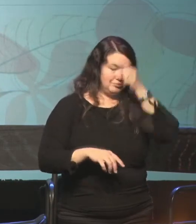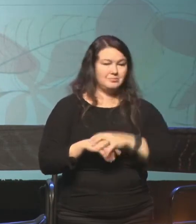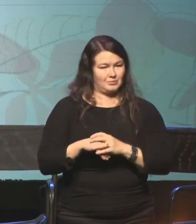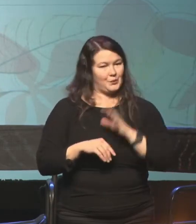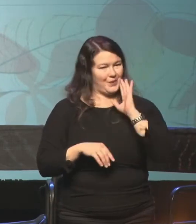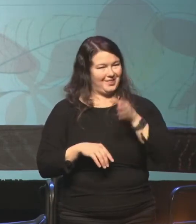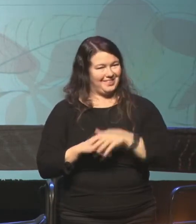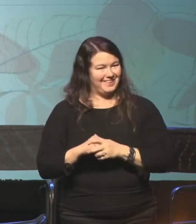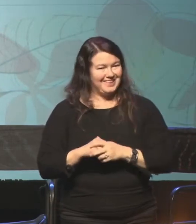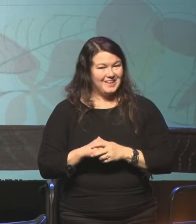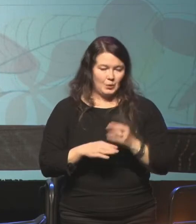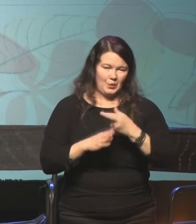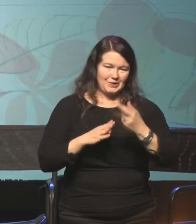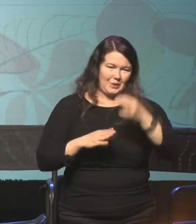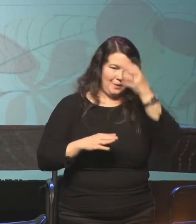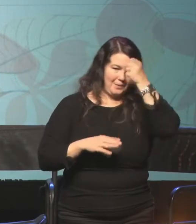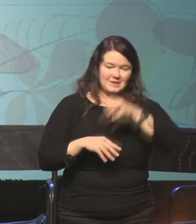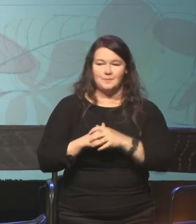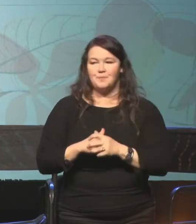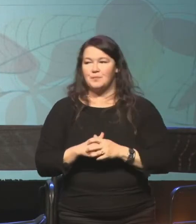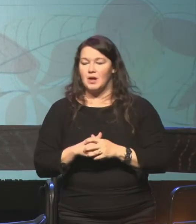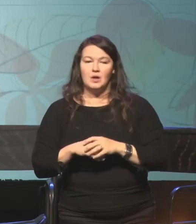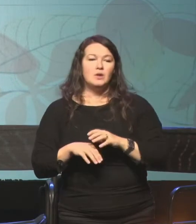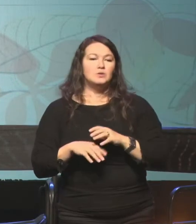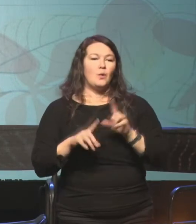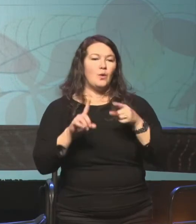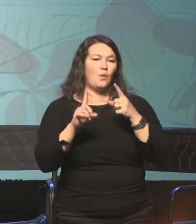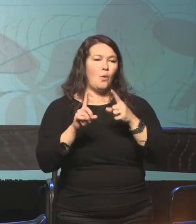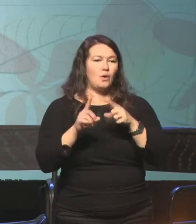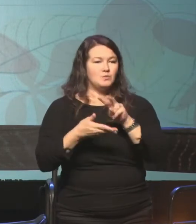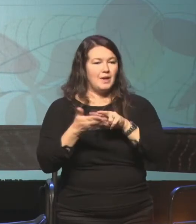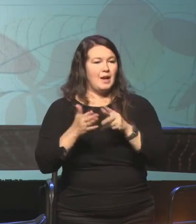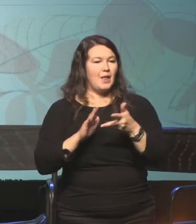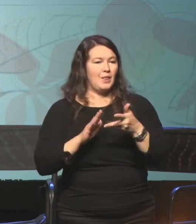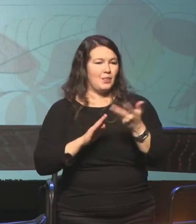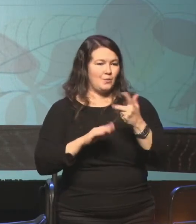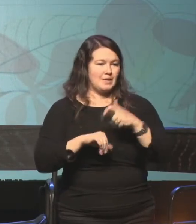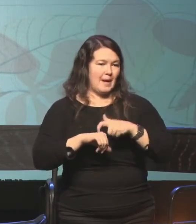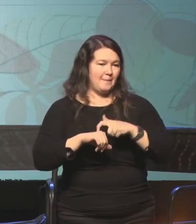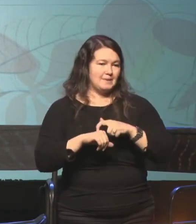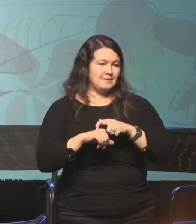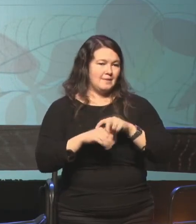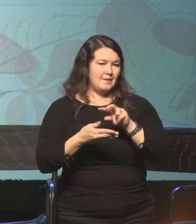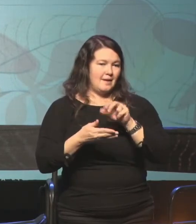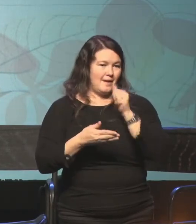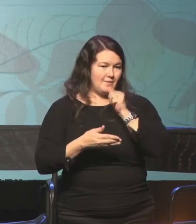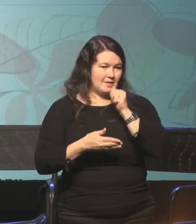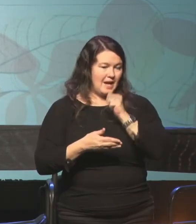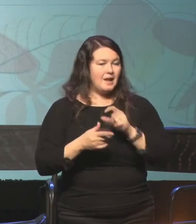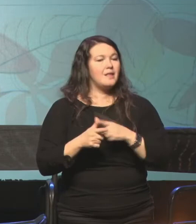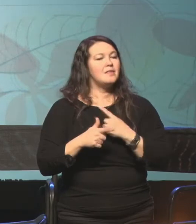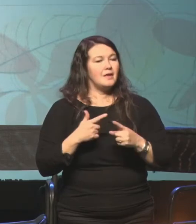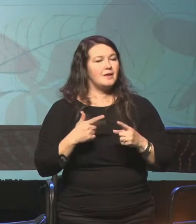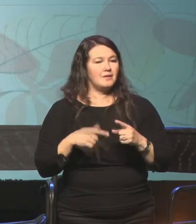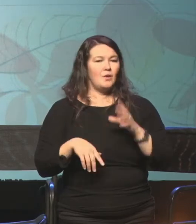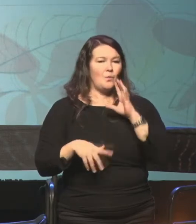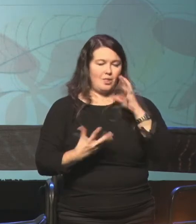I'm going to read it when I wake up. I'm going to read it on my lunch break. I'm going to read it before I go to bed. If that's your goal, the outcome will be it gets into your